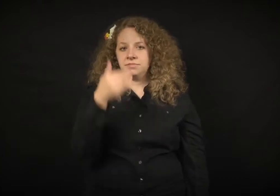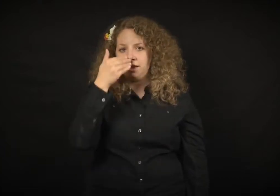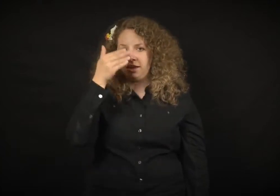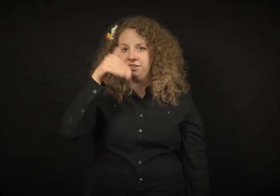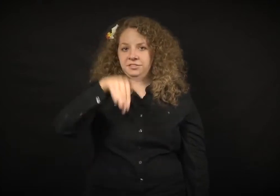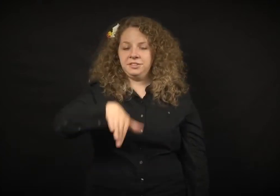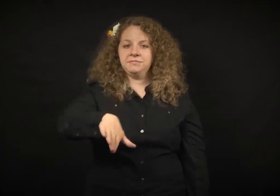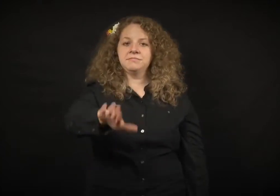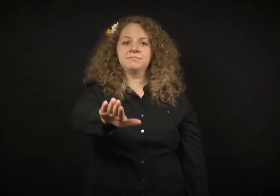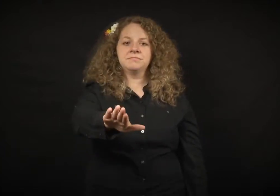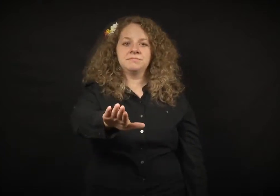elephant,